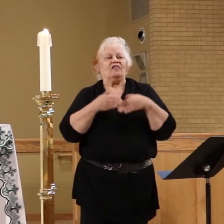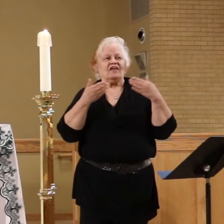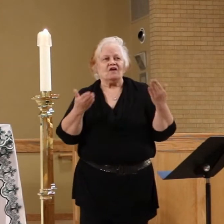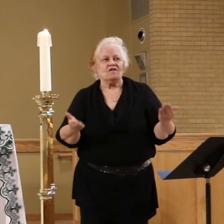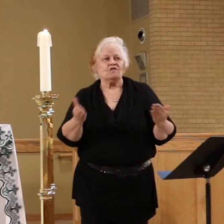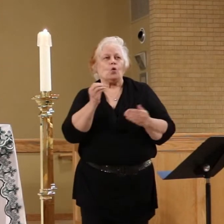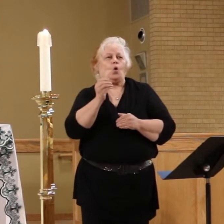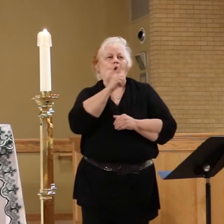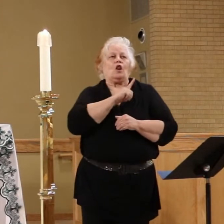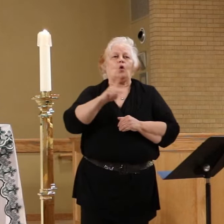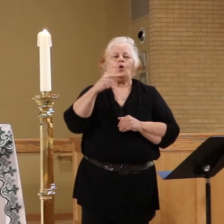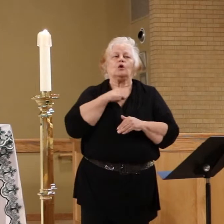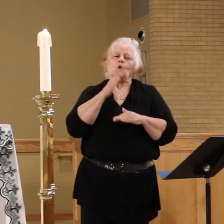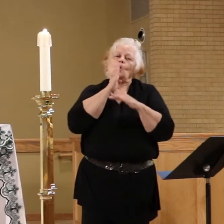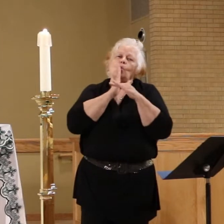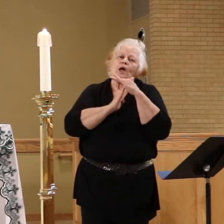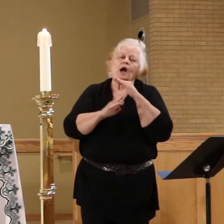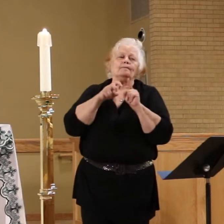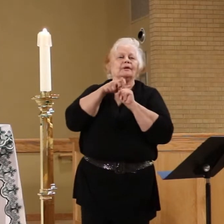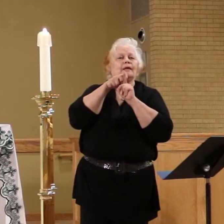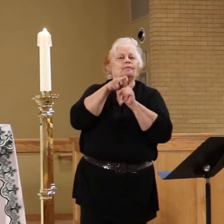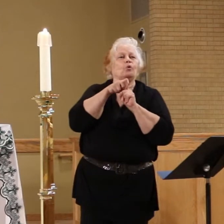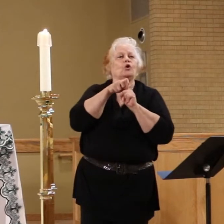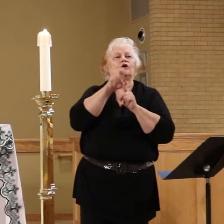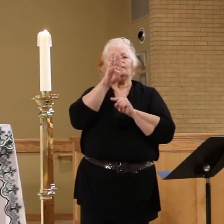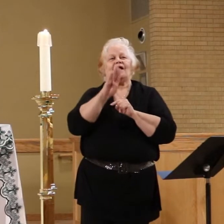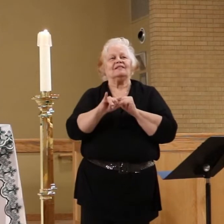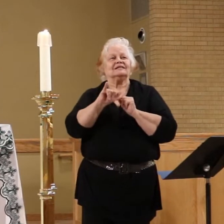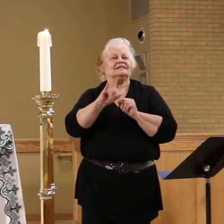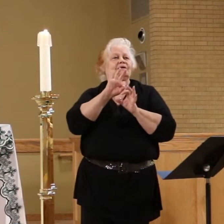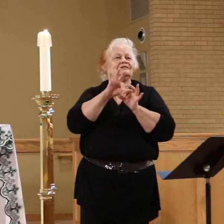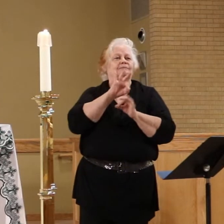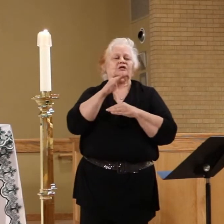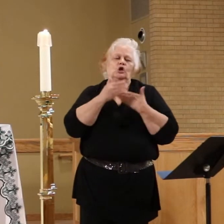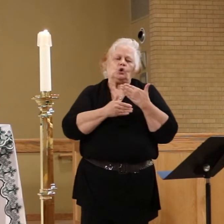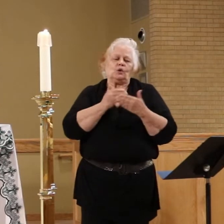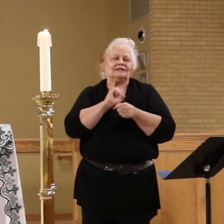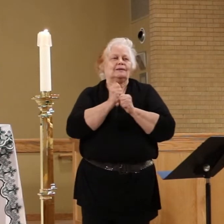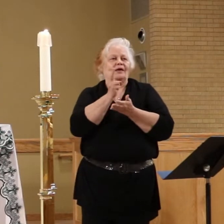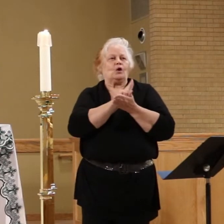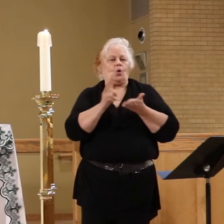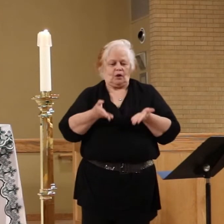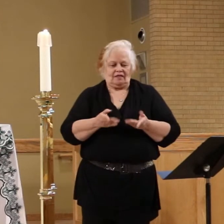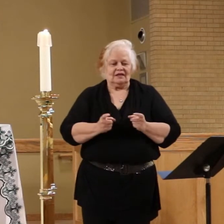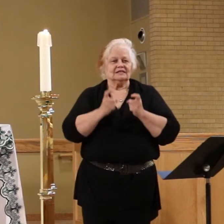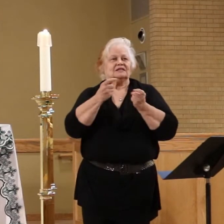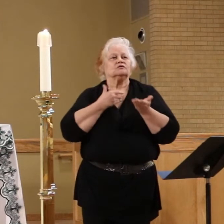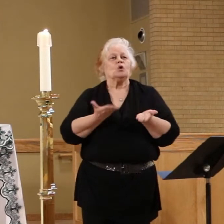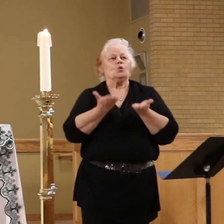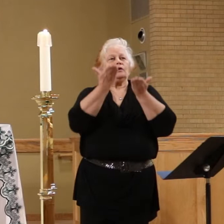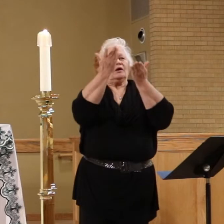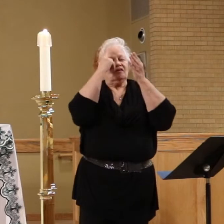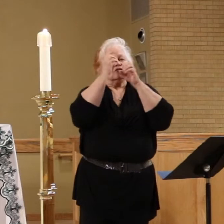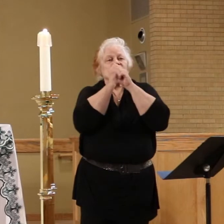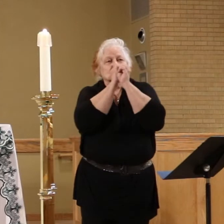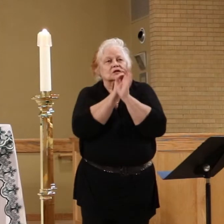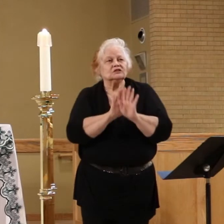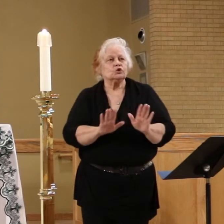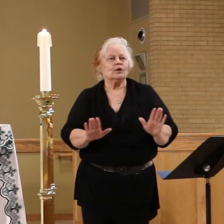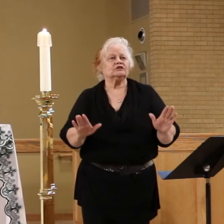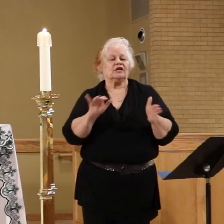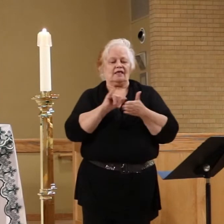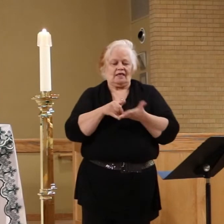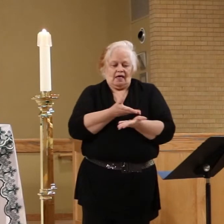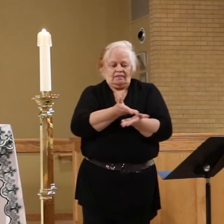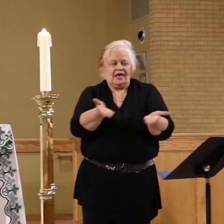Therefore, O Lord, we humbly implore you, by the same Spirit, graciously make holy these gifts we have brought to you for consecration,